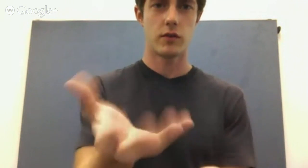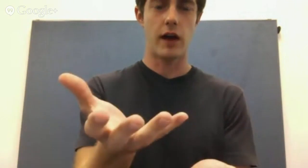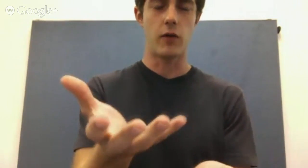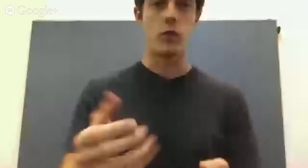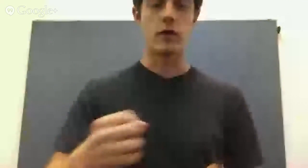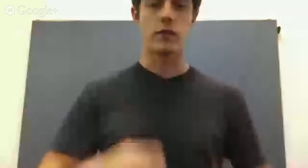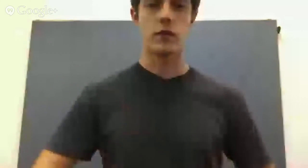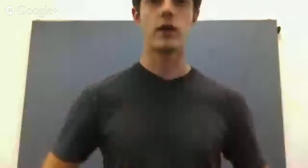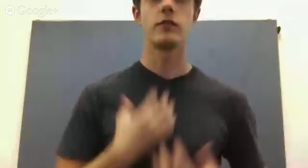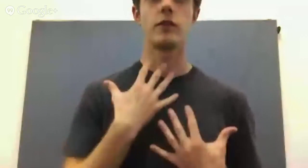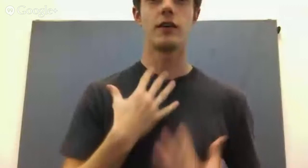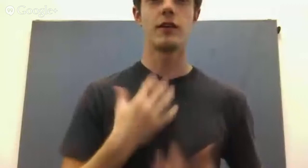outward. Okay. So